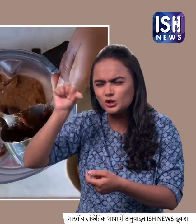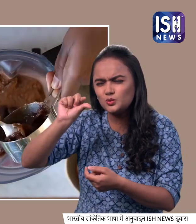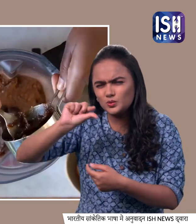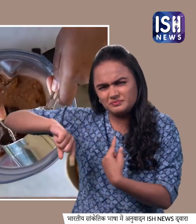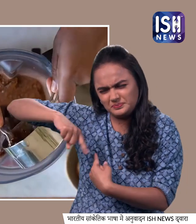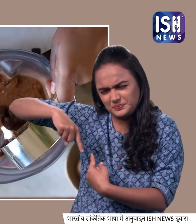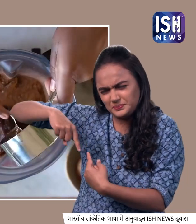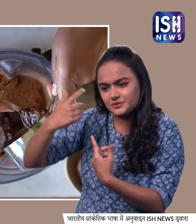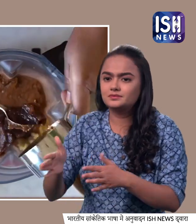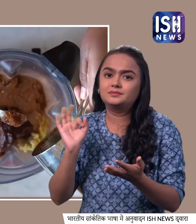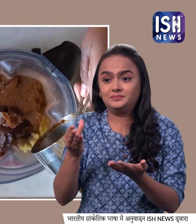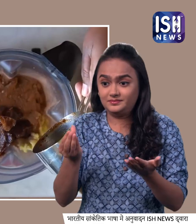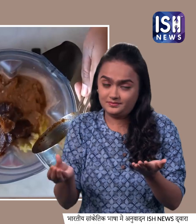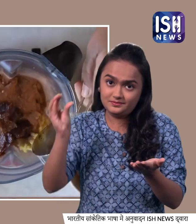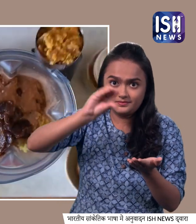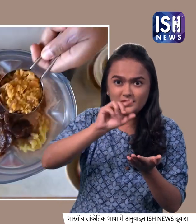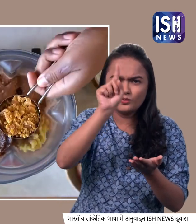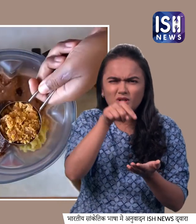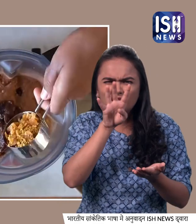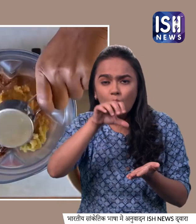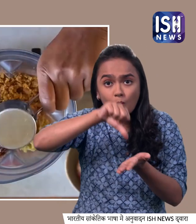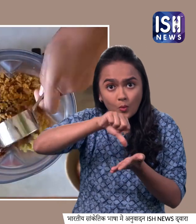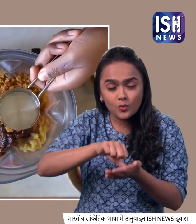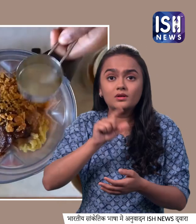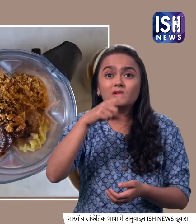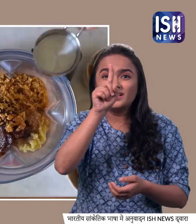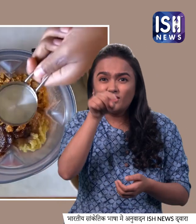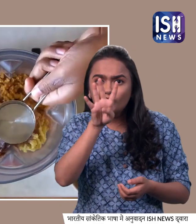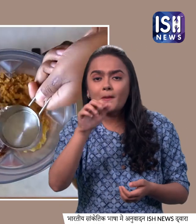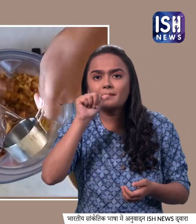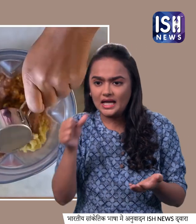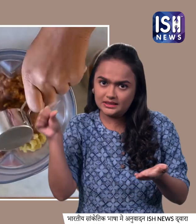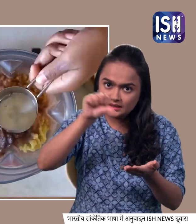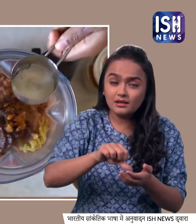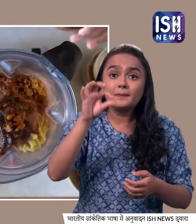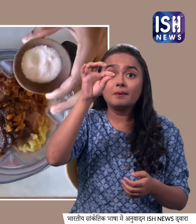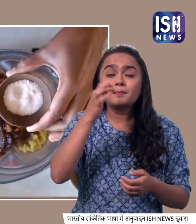with a 1-4 cup of and 1-4 cup of water and salt.